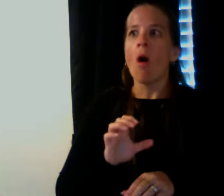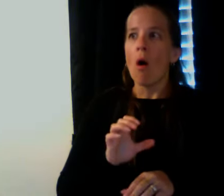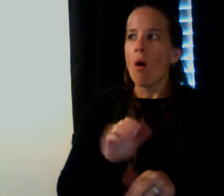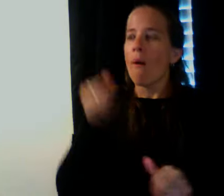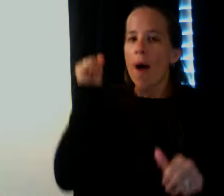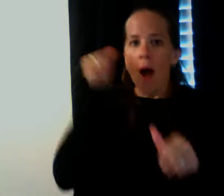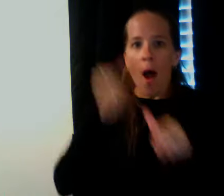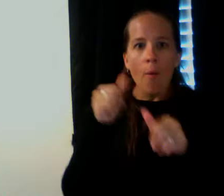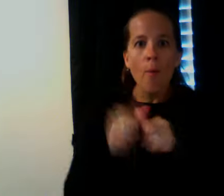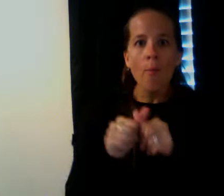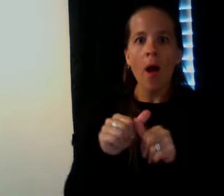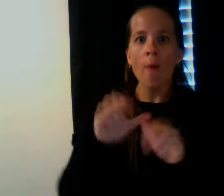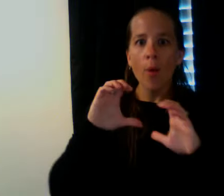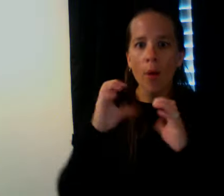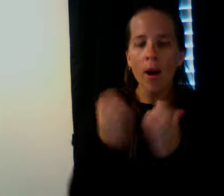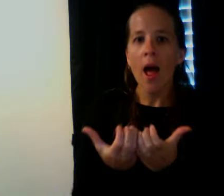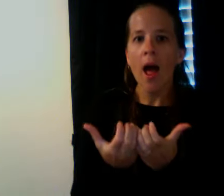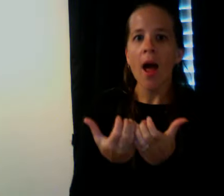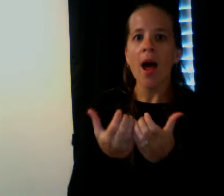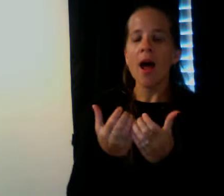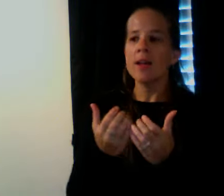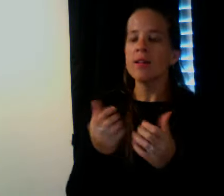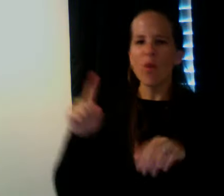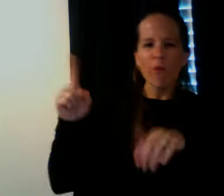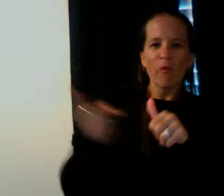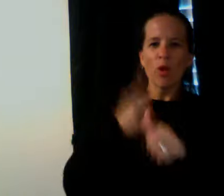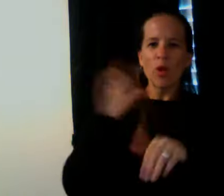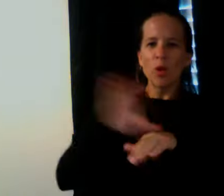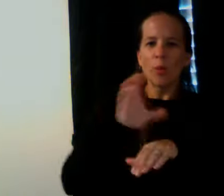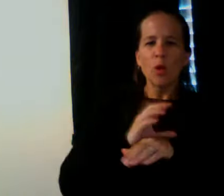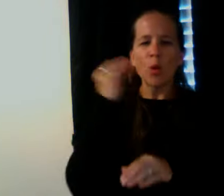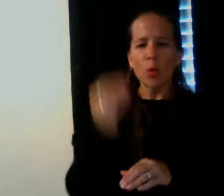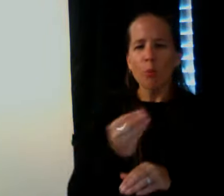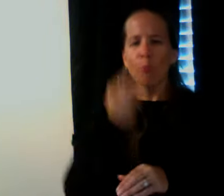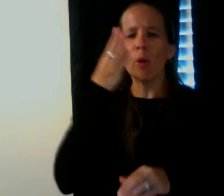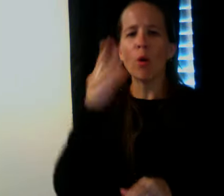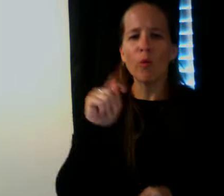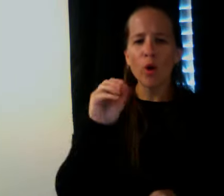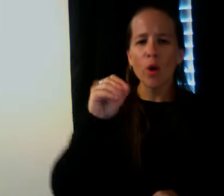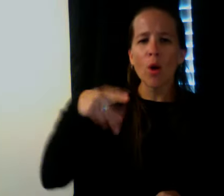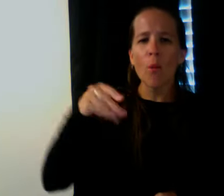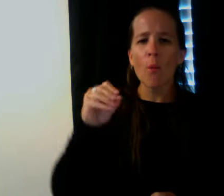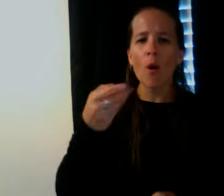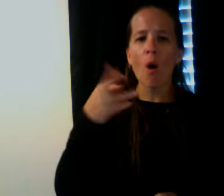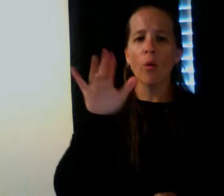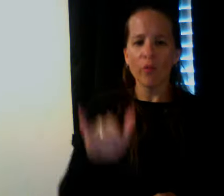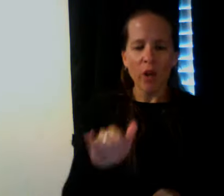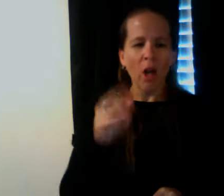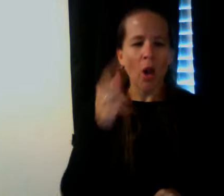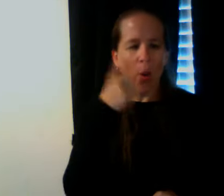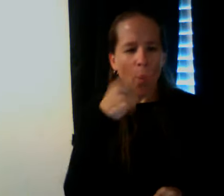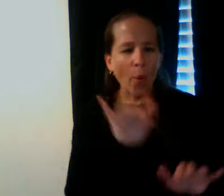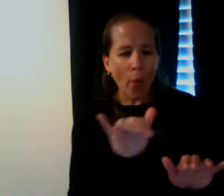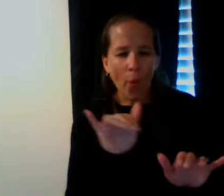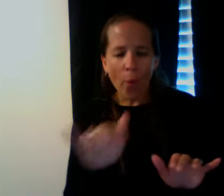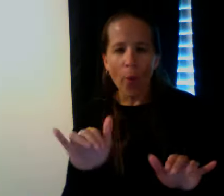was the first computer with beautiful typography. If I had never dropped in on that single course in college, the Mac would have never had